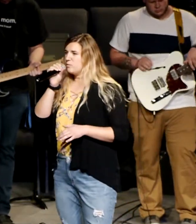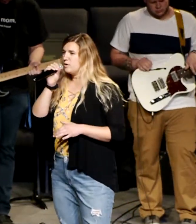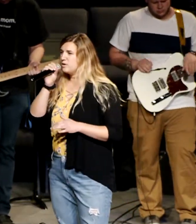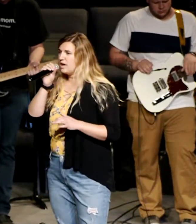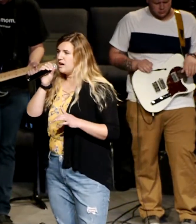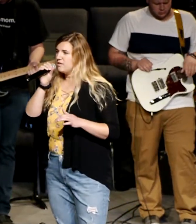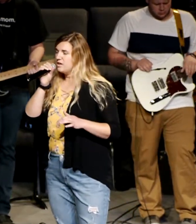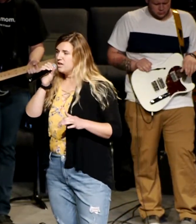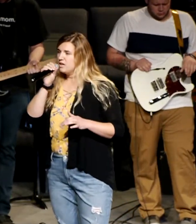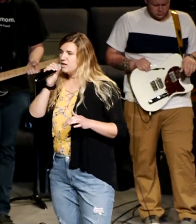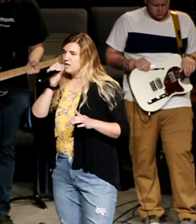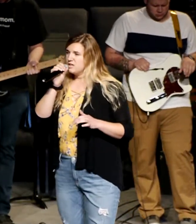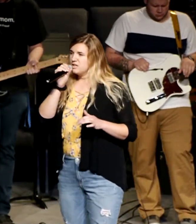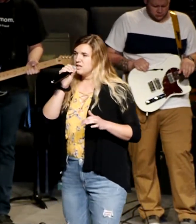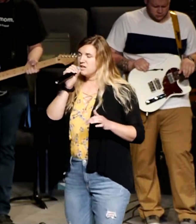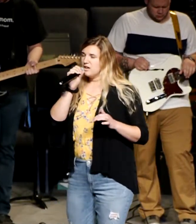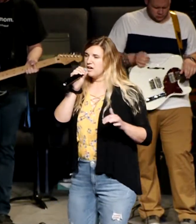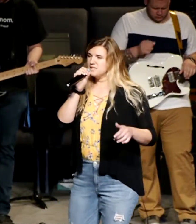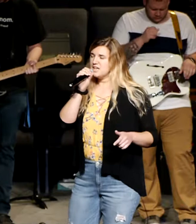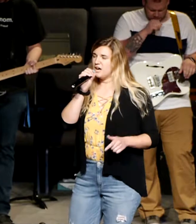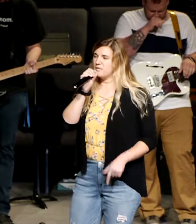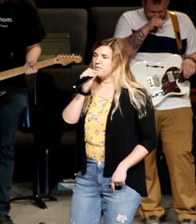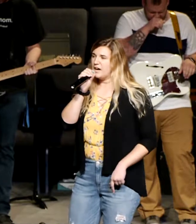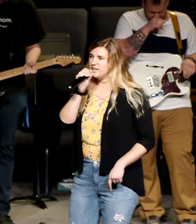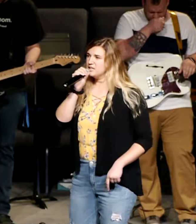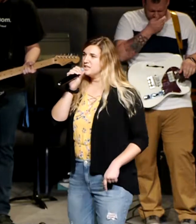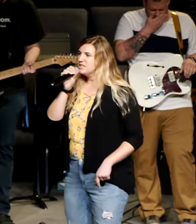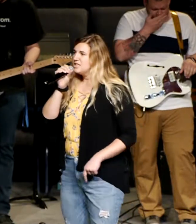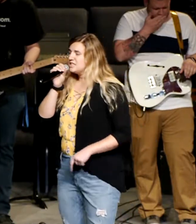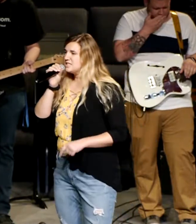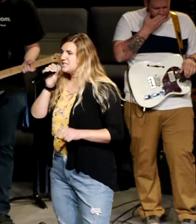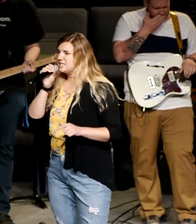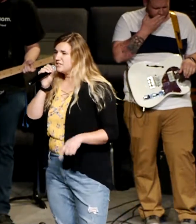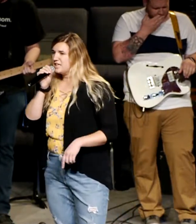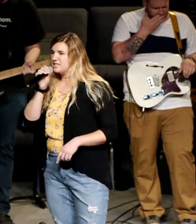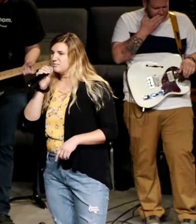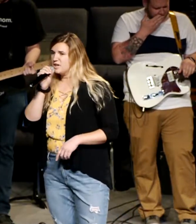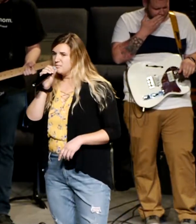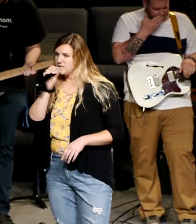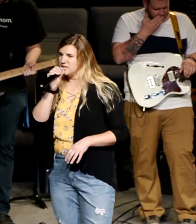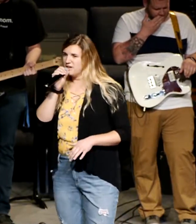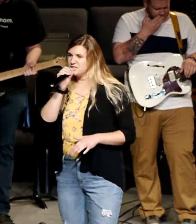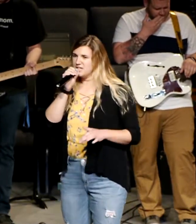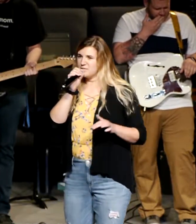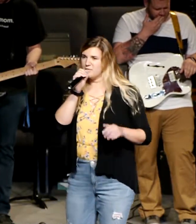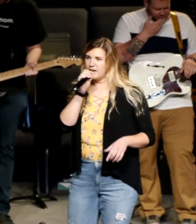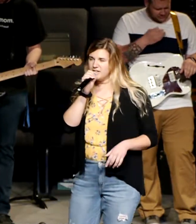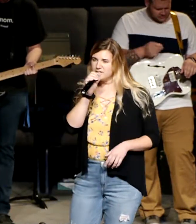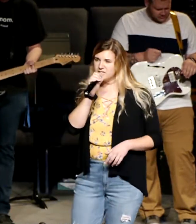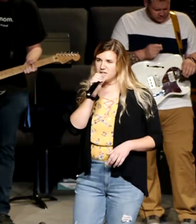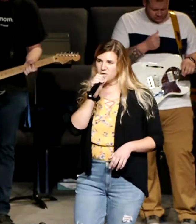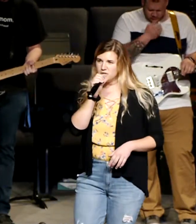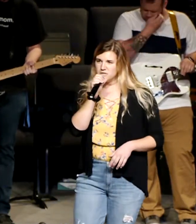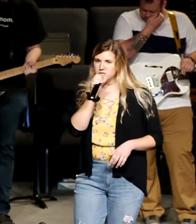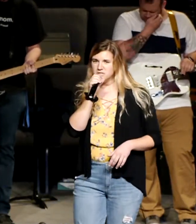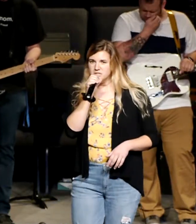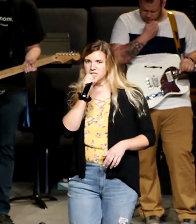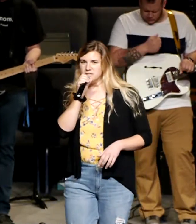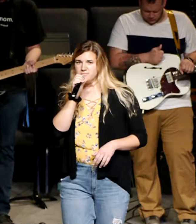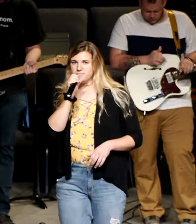pray that we would have hearts on fire to see your kingdom come here, hearts on fire to know